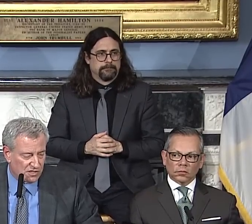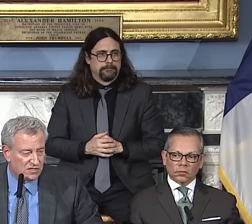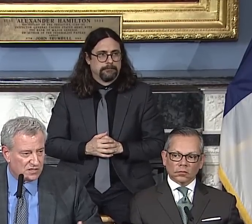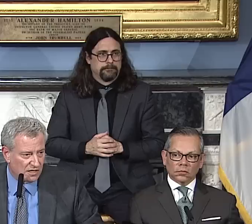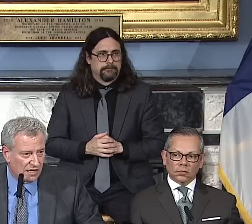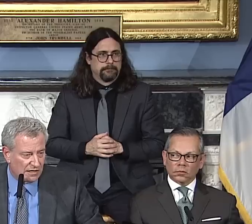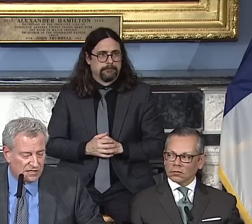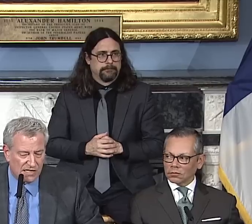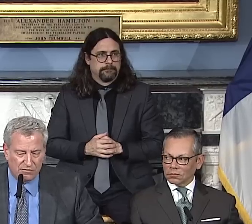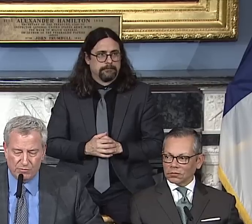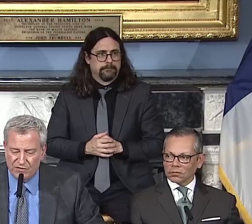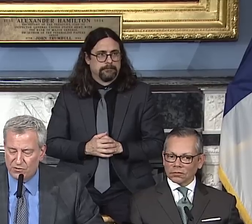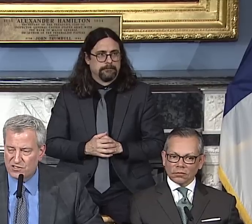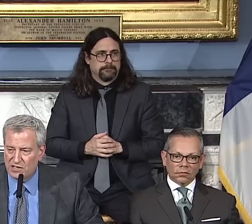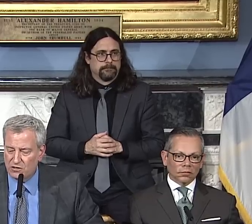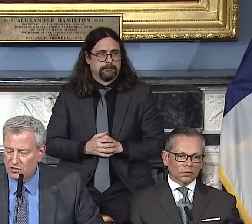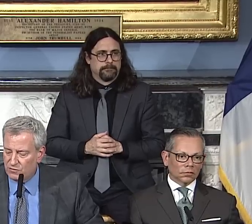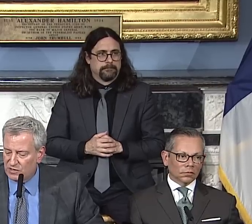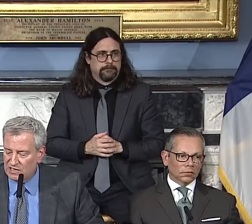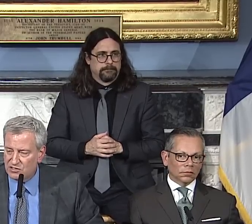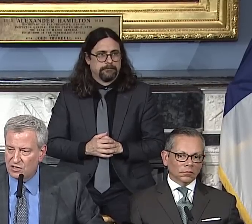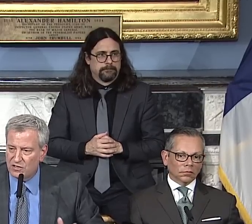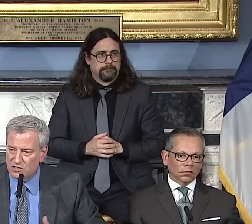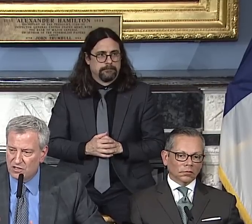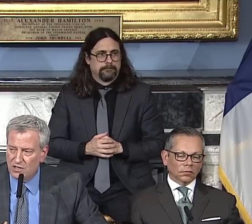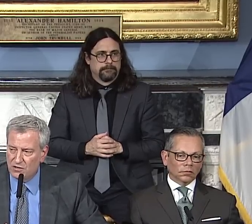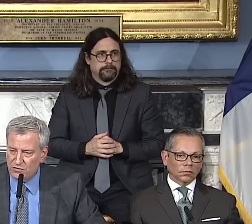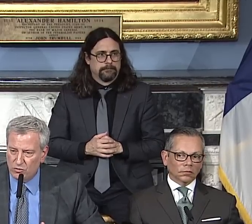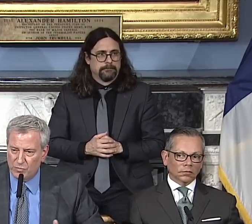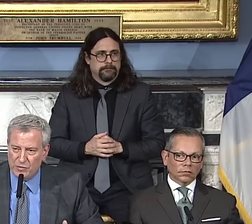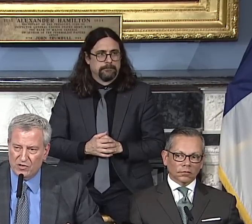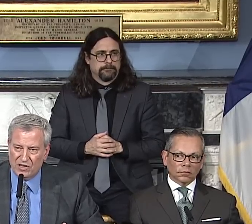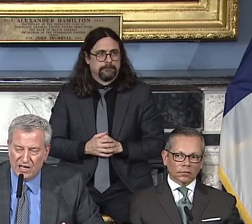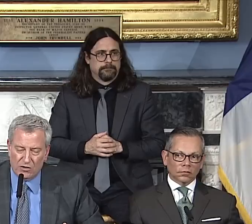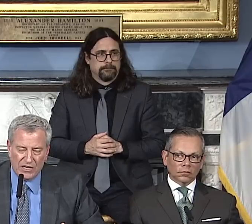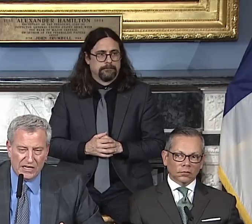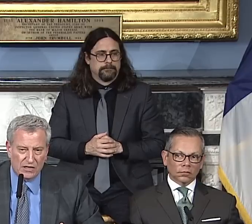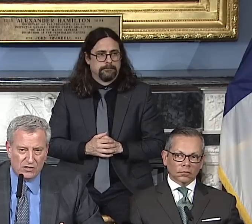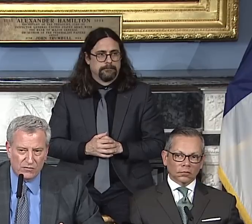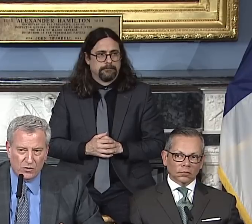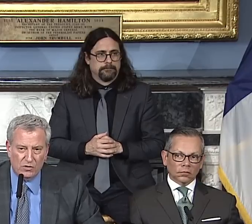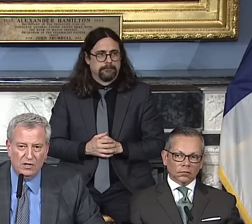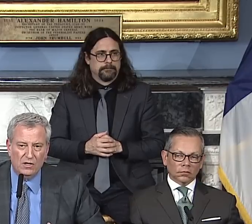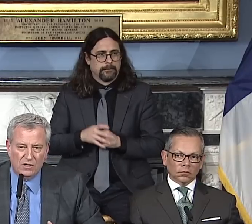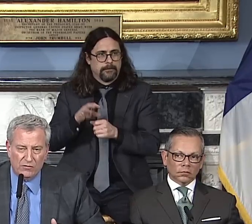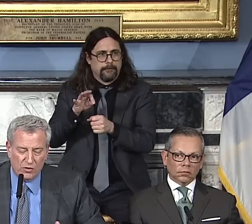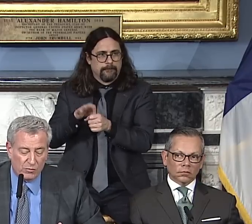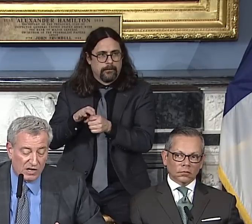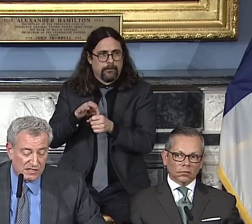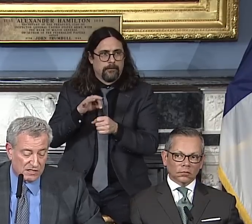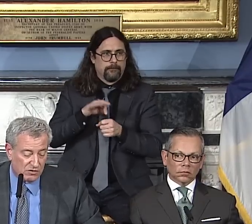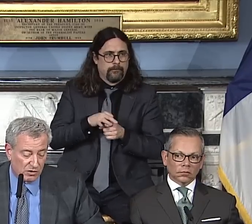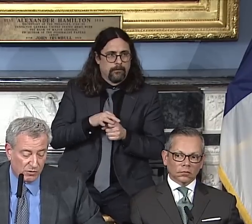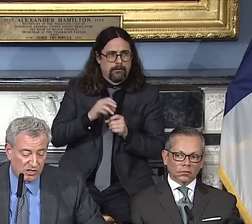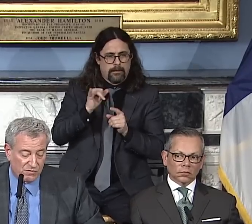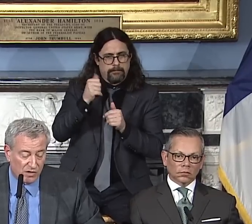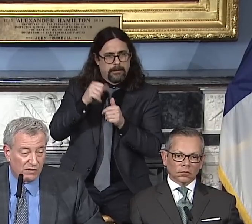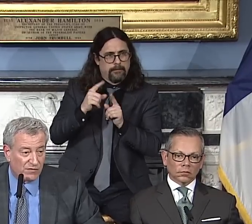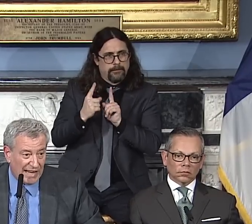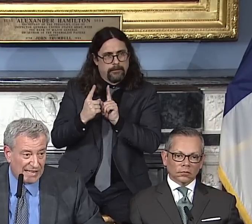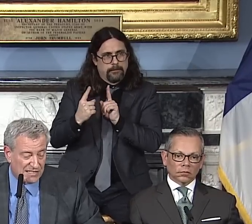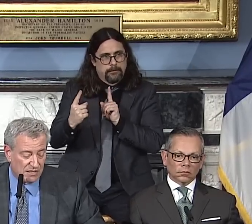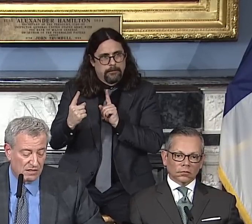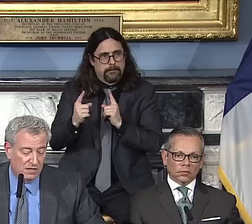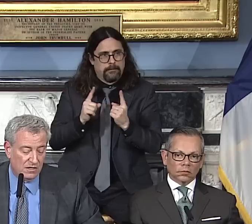of social distancing. I can say from the first day of early voting I saw this, fewer people are congregating to vote. The voting process in early voting is